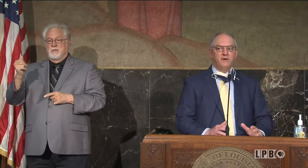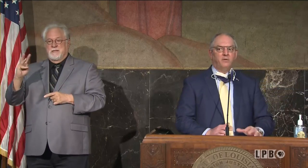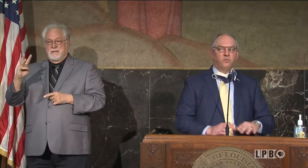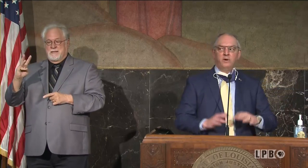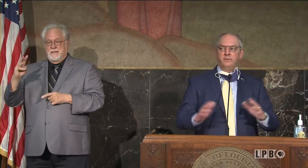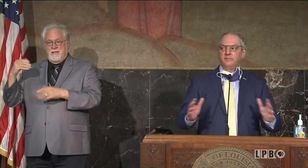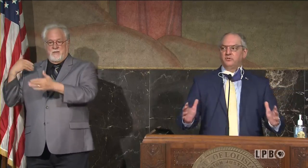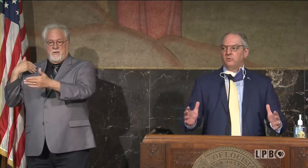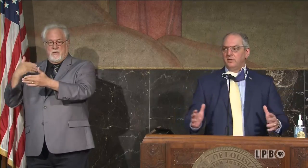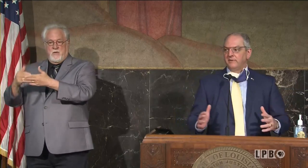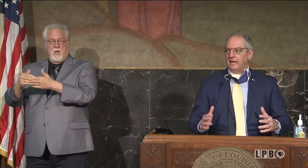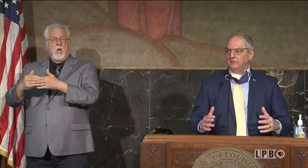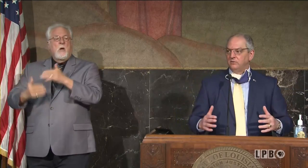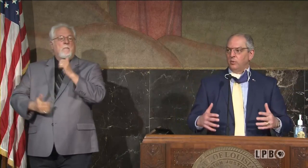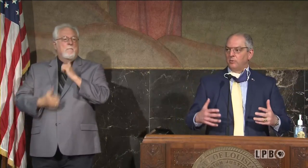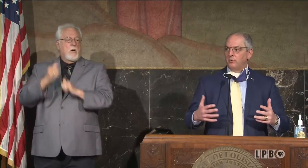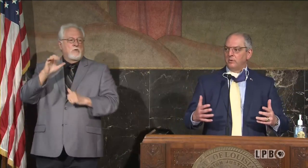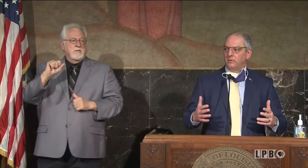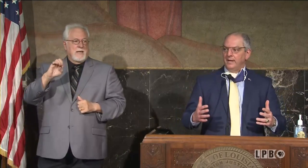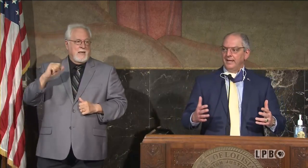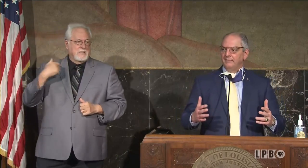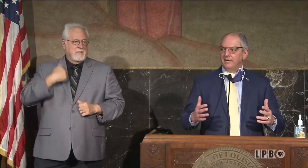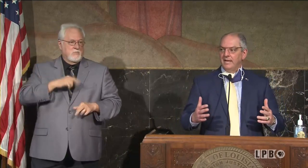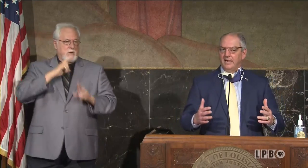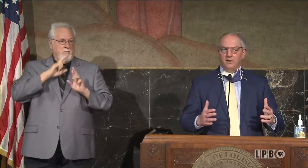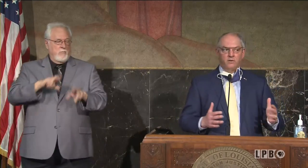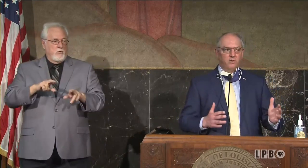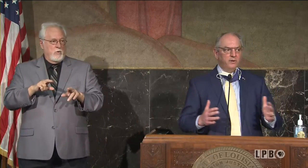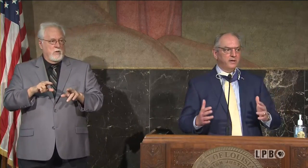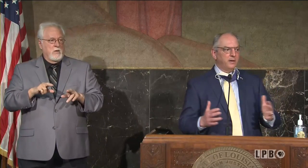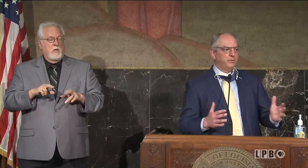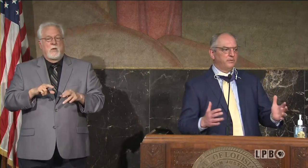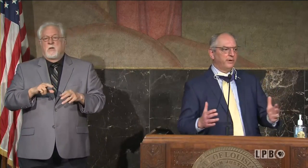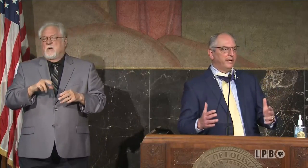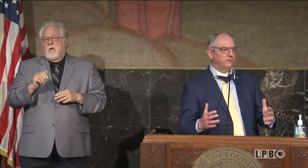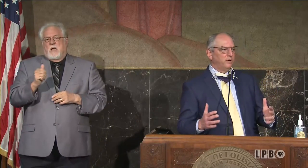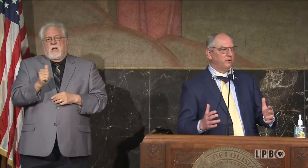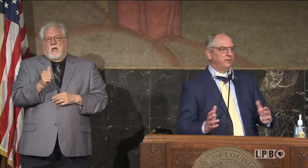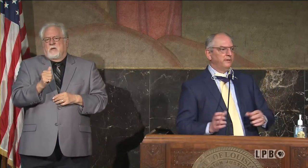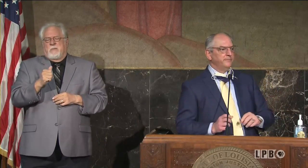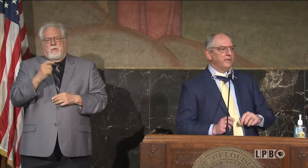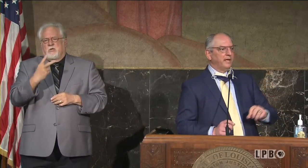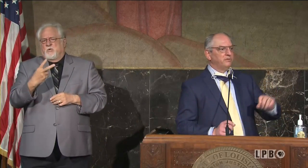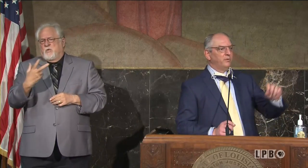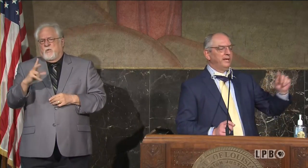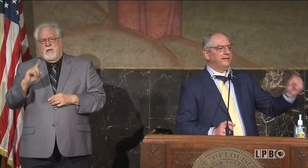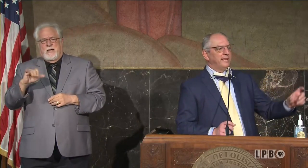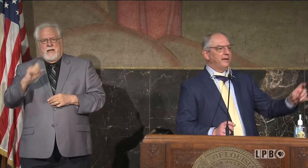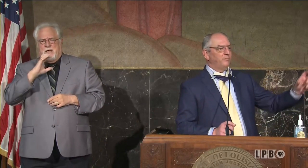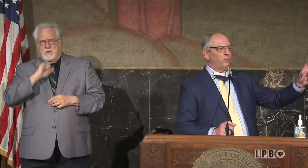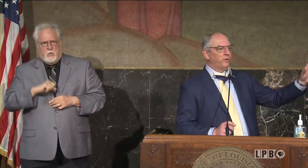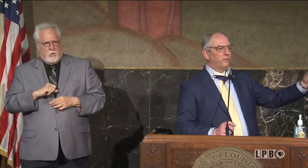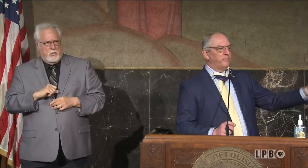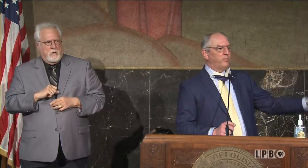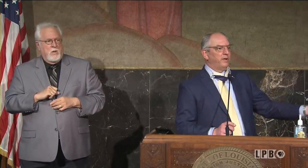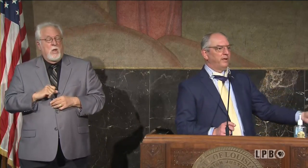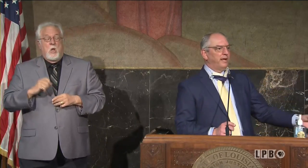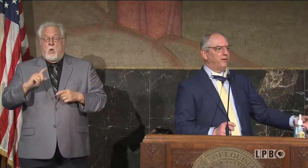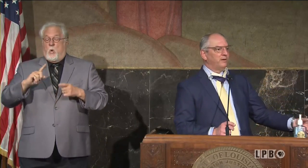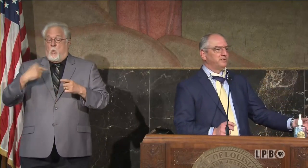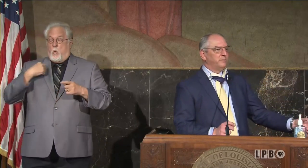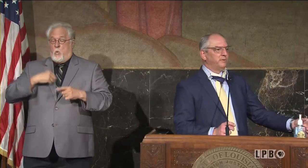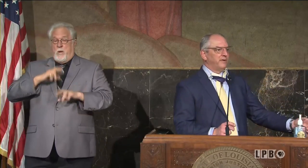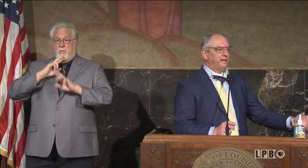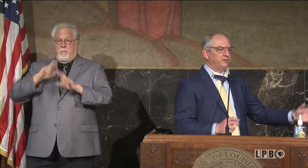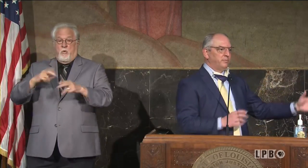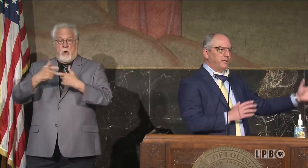Typically, the overwhelming majority of cases we report on any given day are only a couple of 3 days old. And so anytime we're reporting a